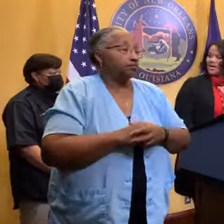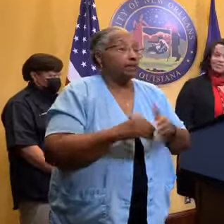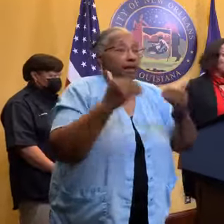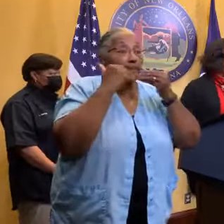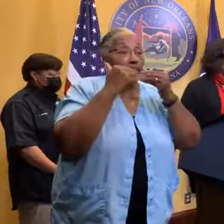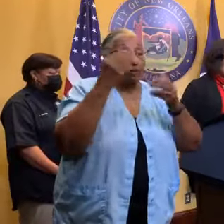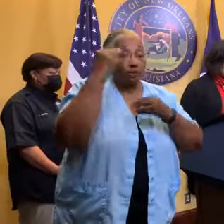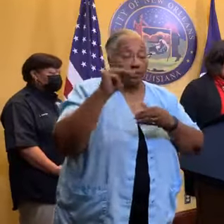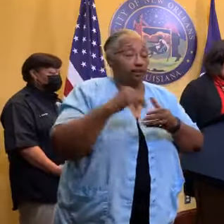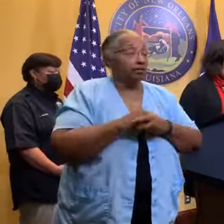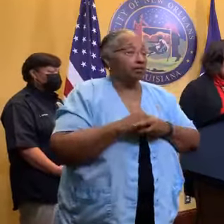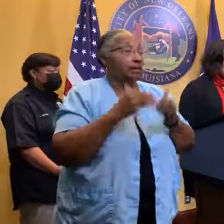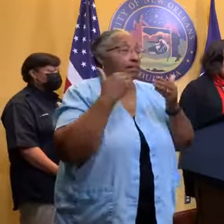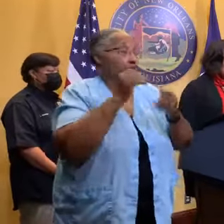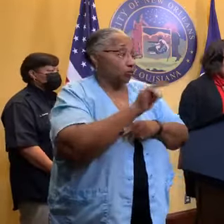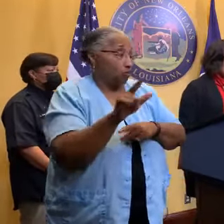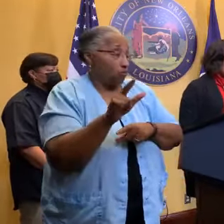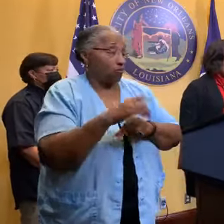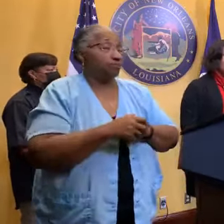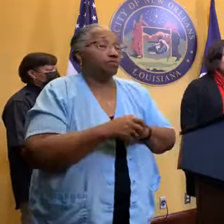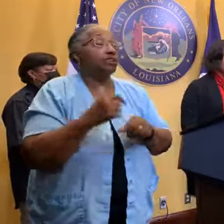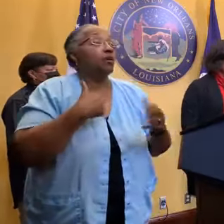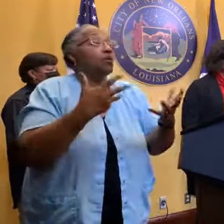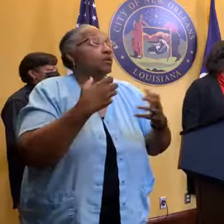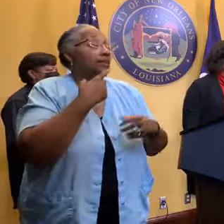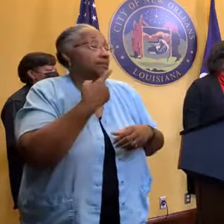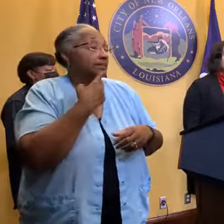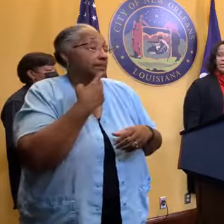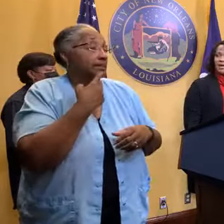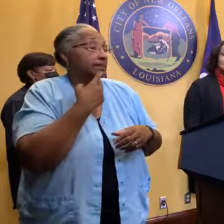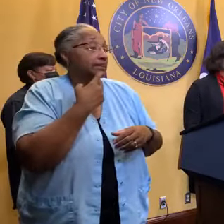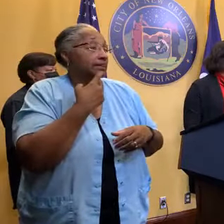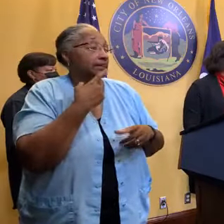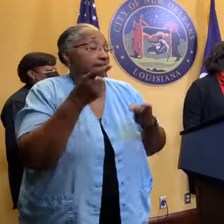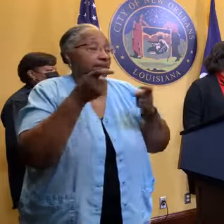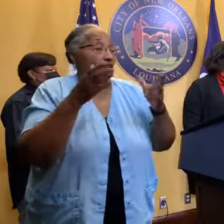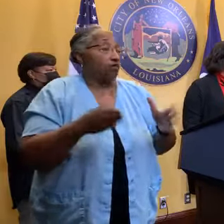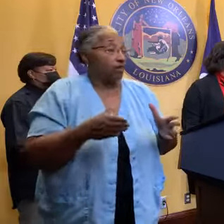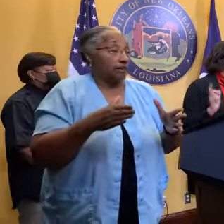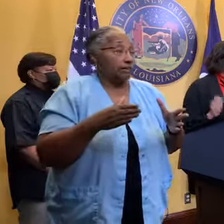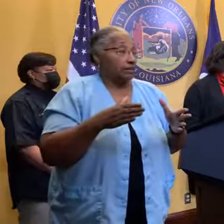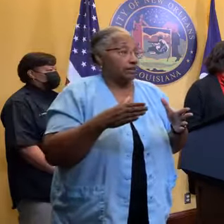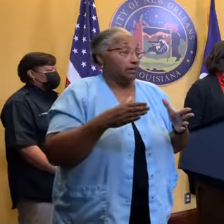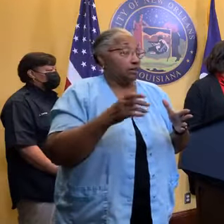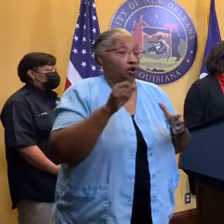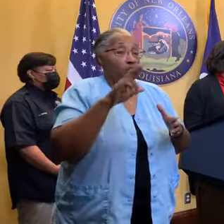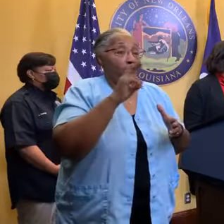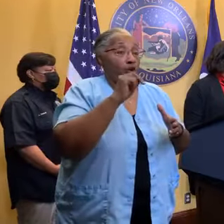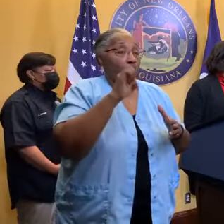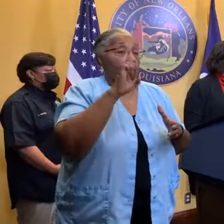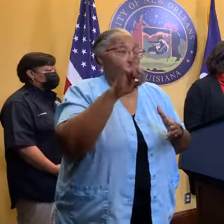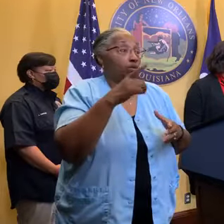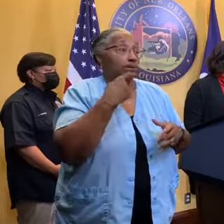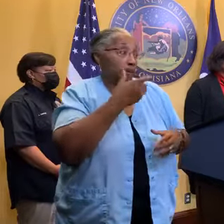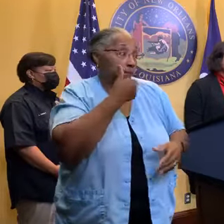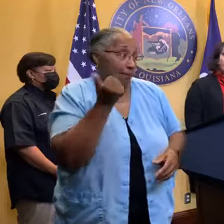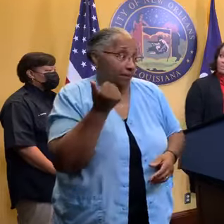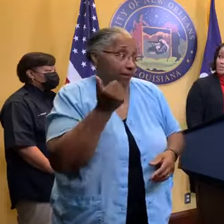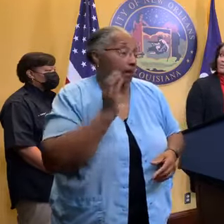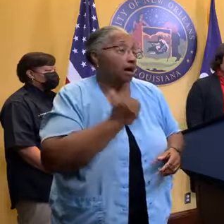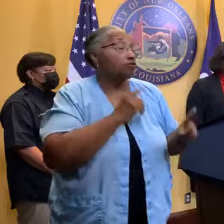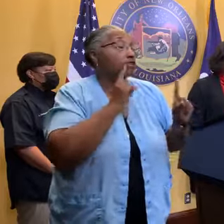Thank you, Mayor, and thank you, everyone. I want to say I think Director Collins said it, Director Arnold said it best. Our response will